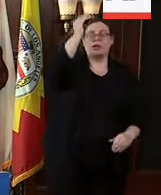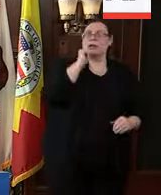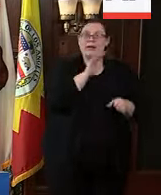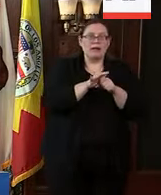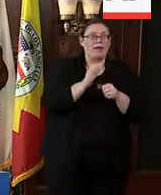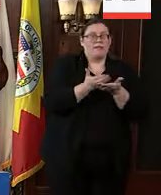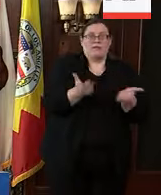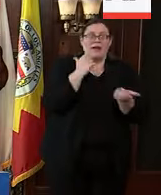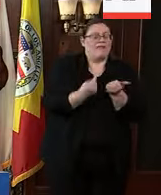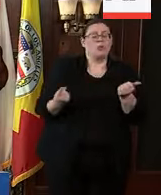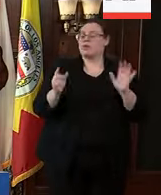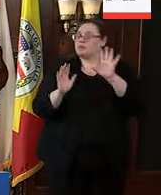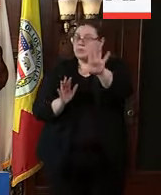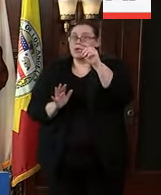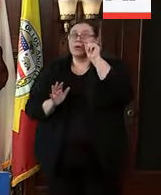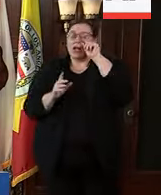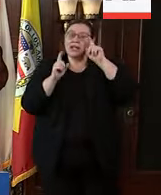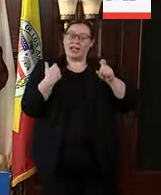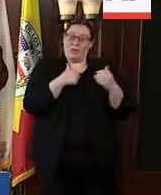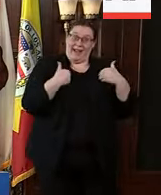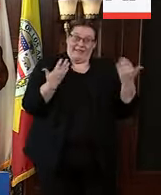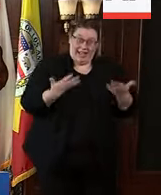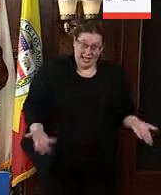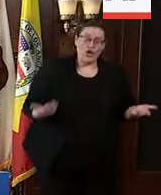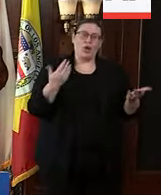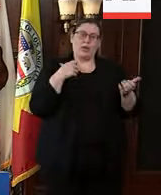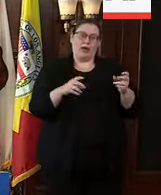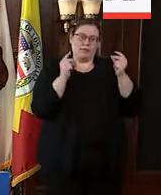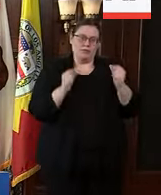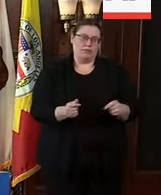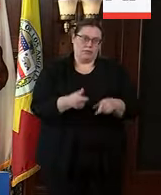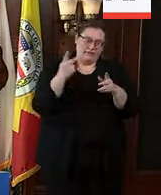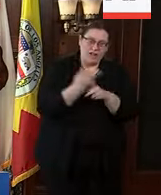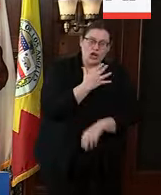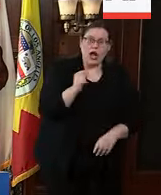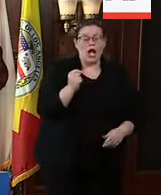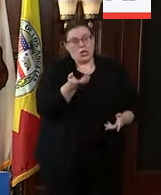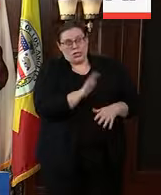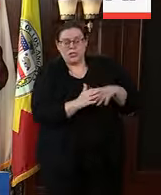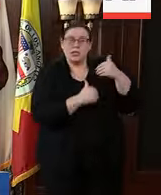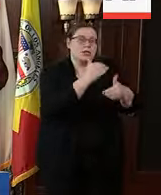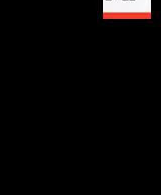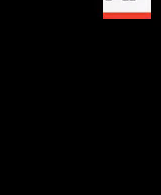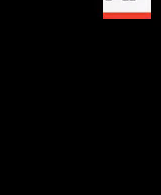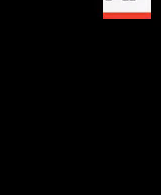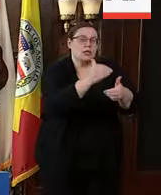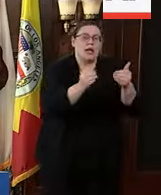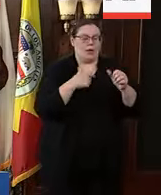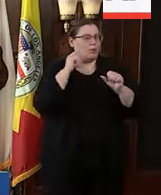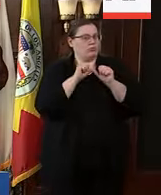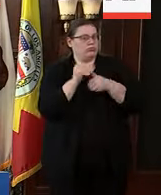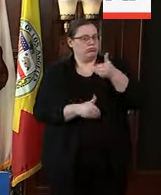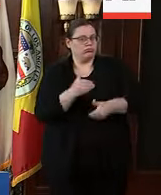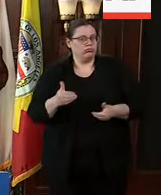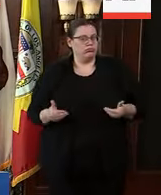here and the curative tests that we have are able to respond quickly, we're able to ramp them up, and we're going to continue doing that. But